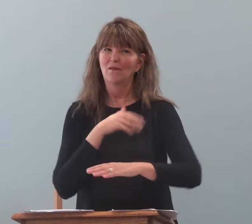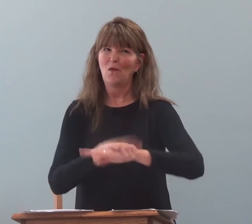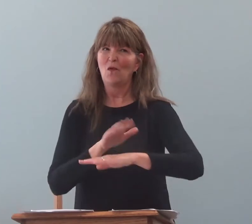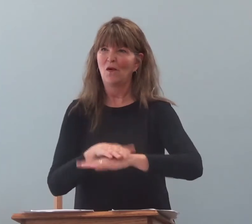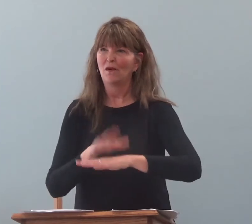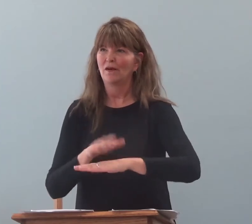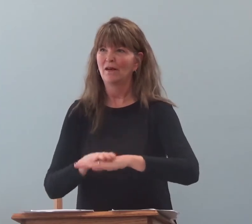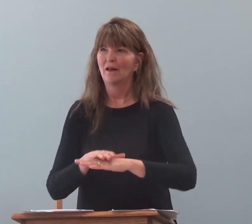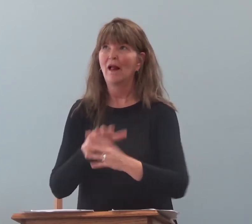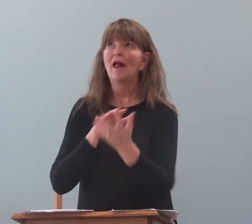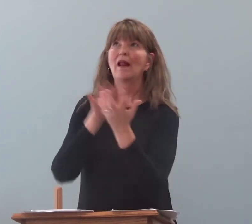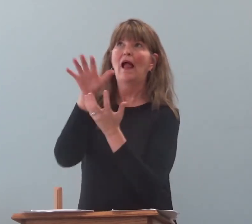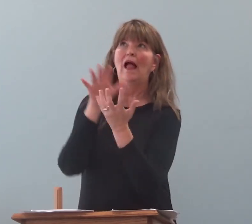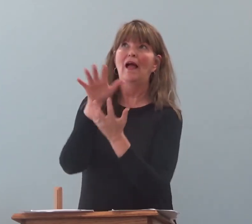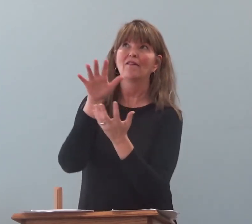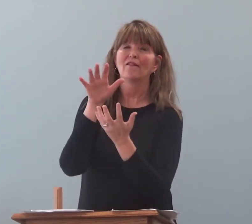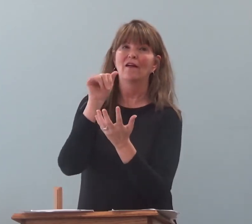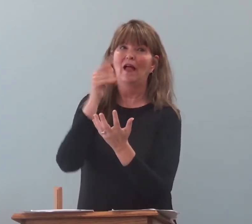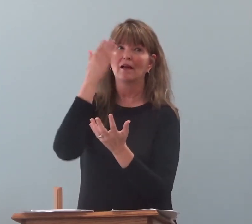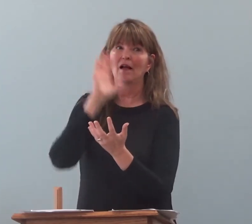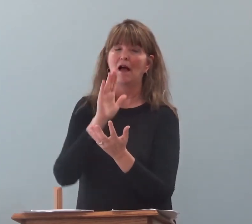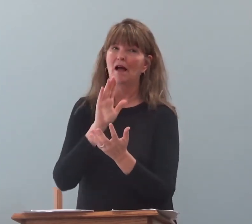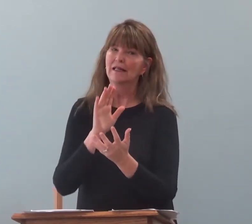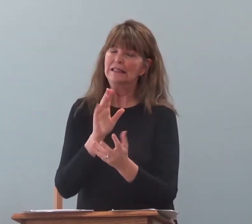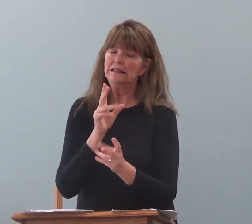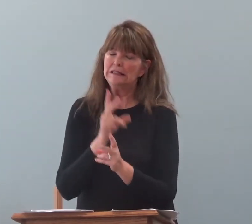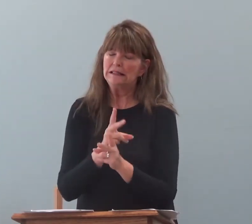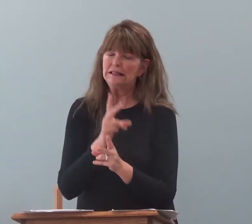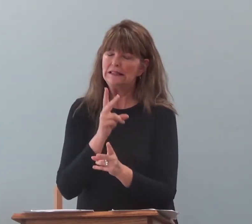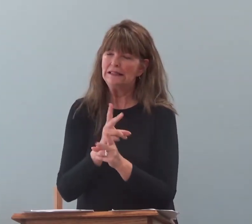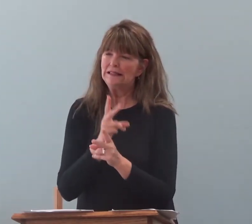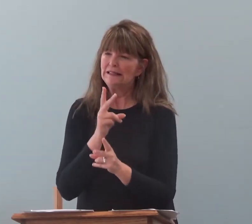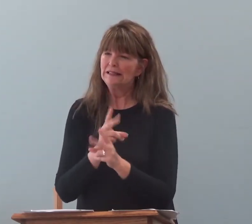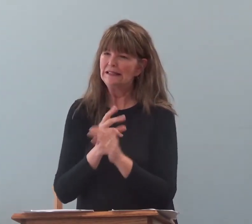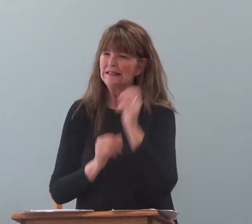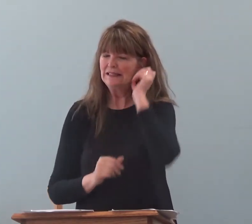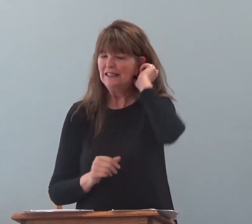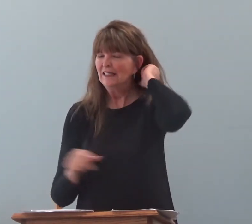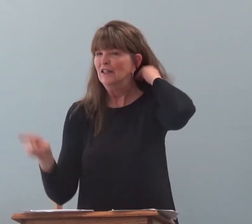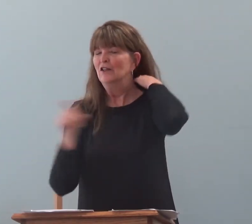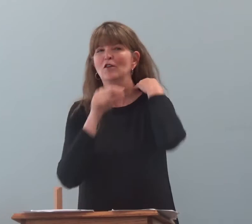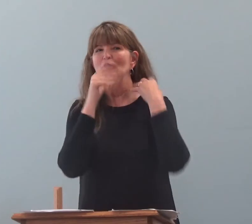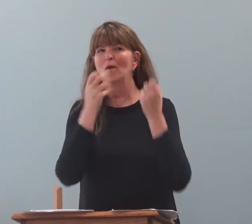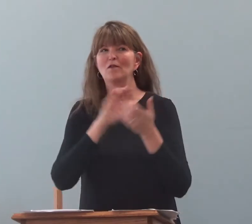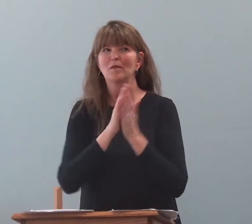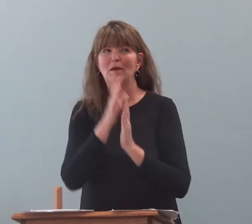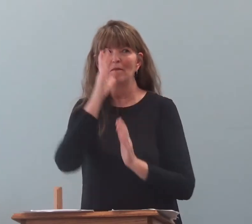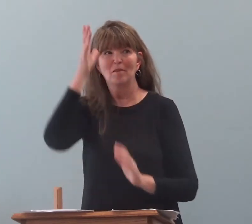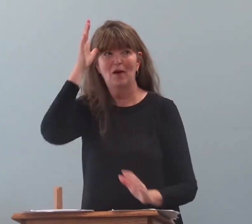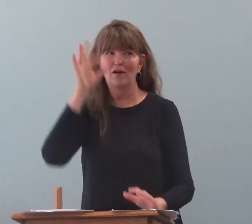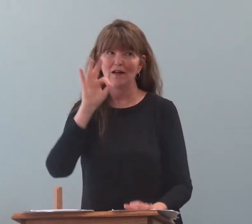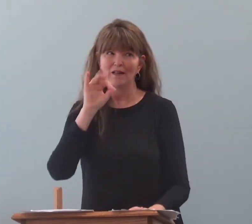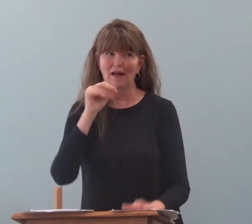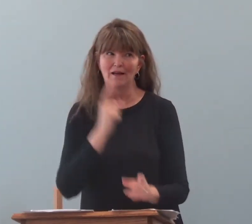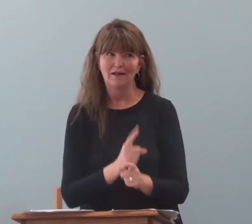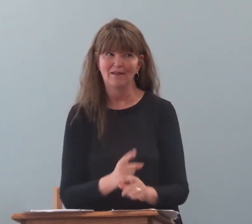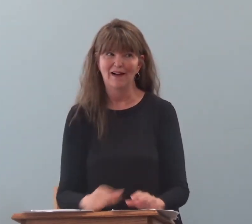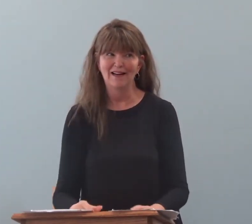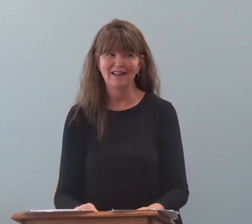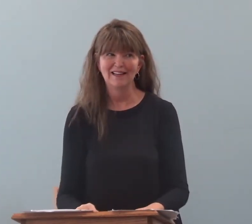So be careful, just warning ya. Don't you be laughing at God. Watch what you do. You maybe don't want to